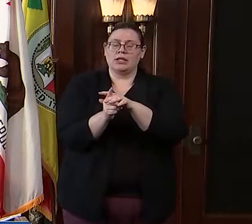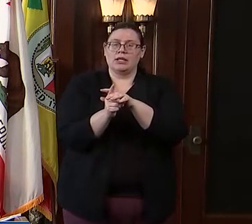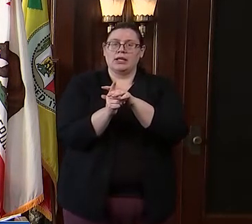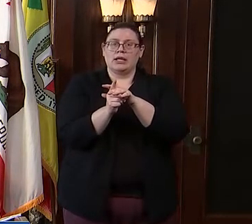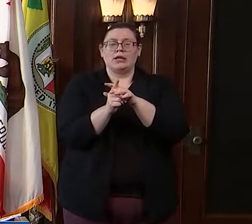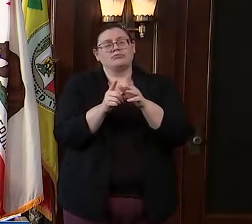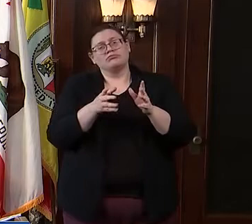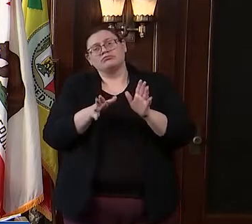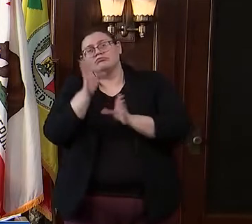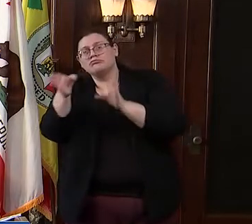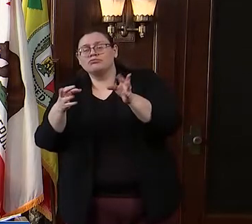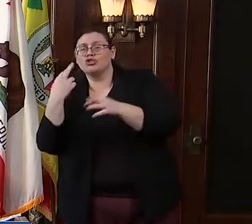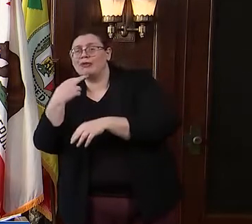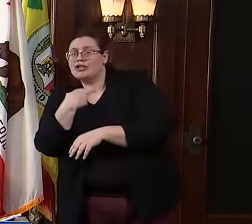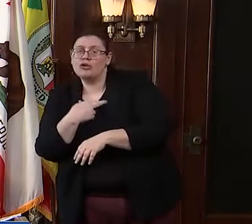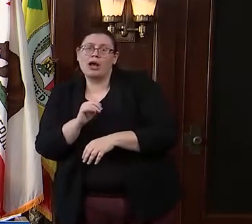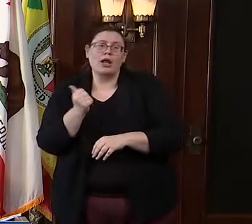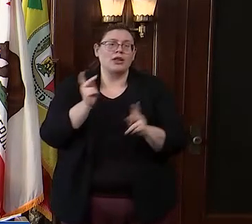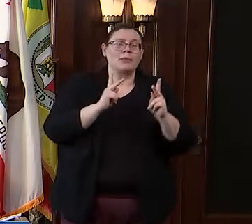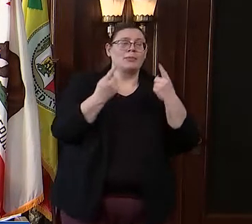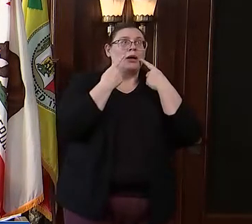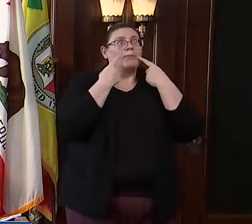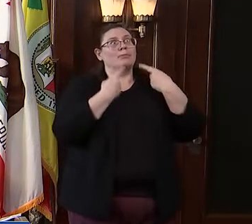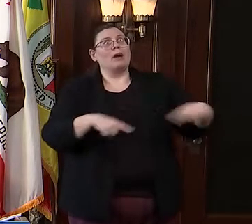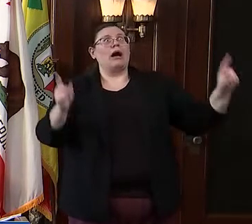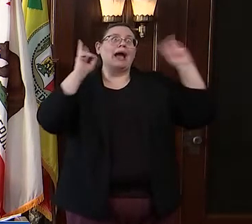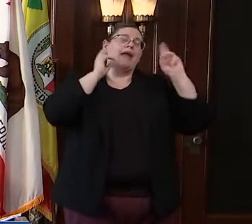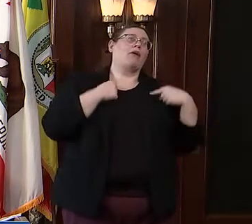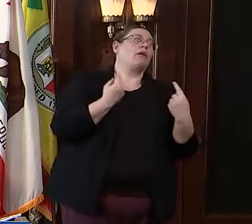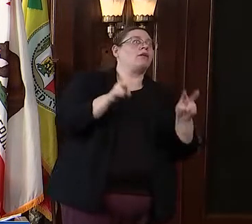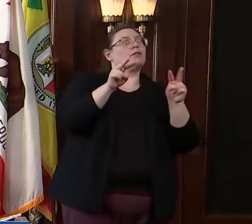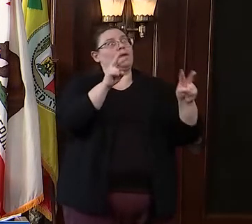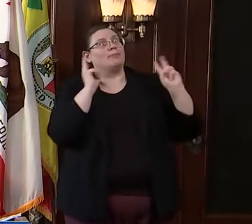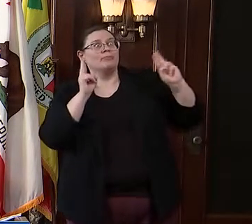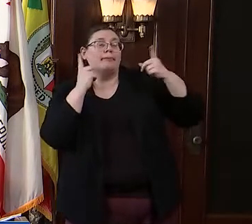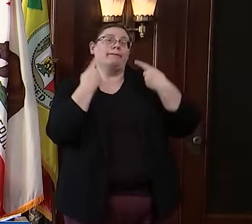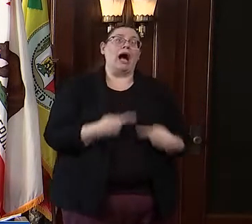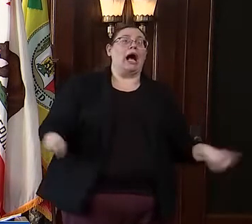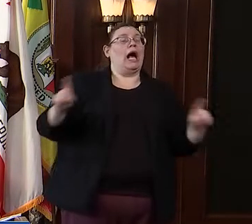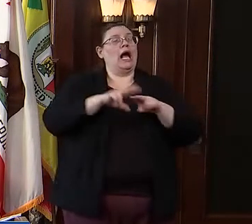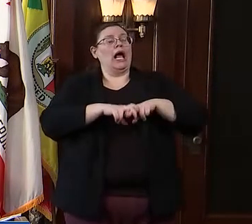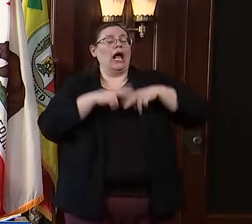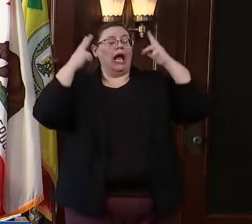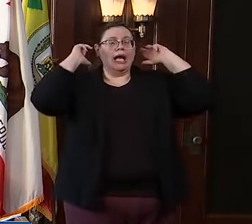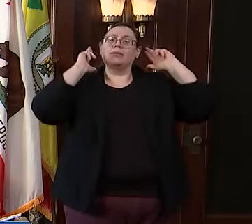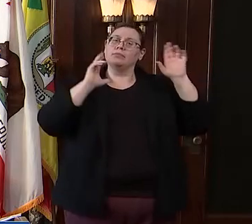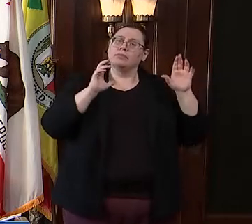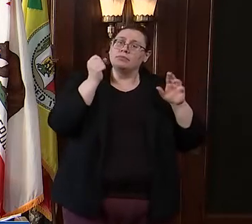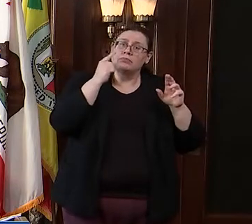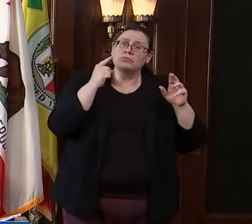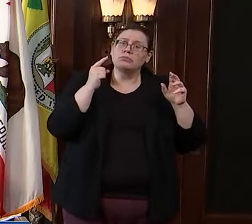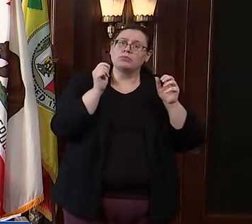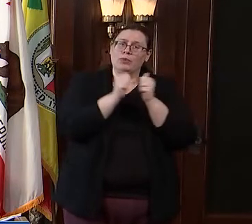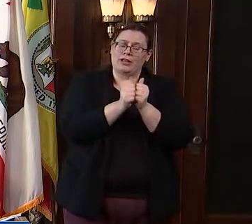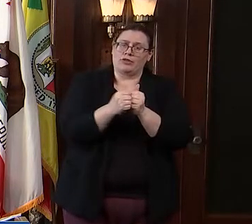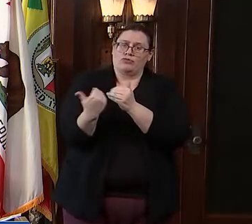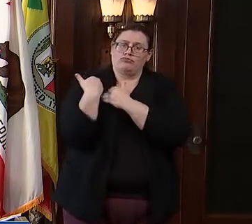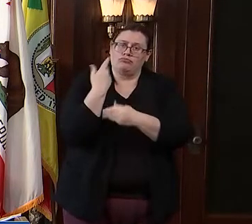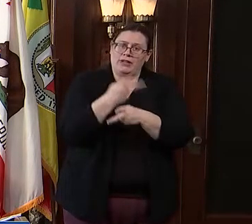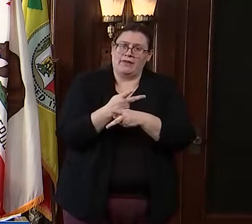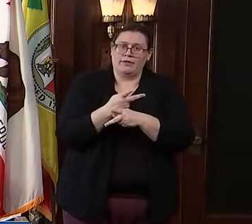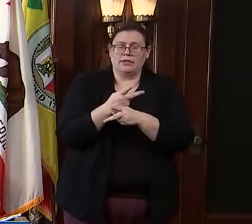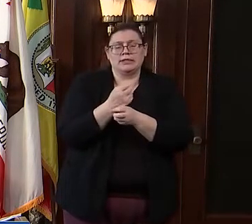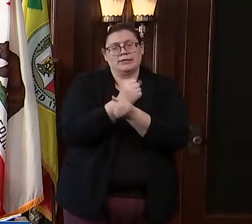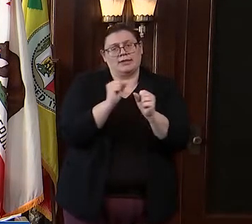at restaurants and others will be finally getting that haircut that you've been waiting a long time for, but let's all do it responsibly and keep saving